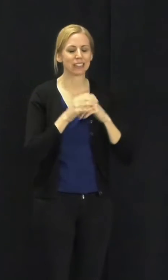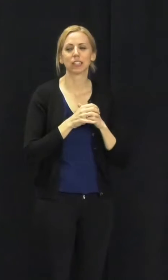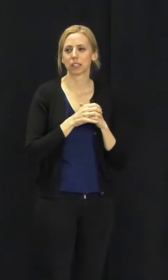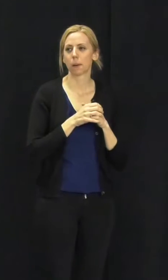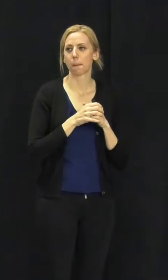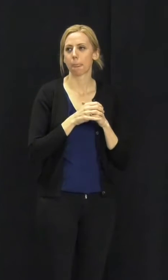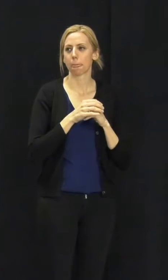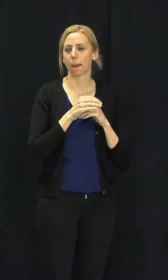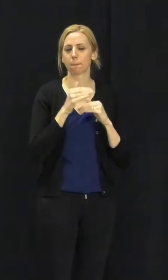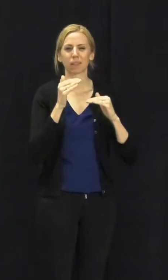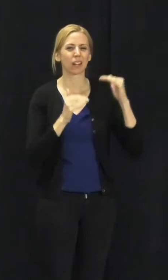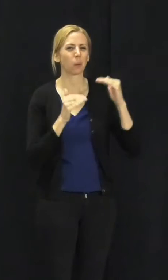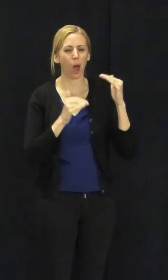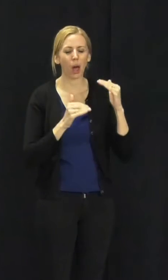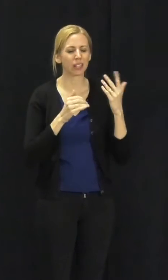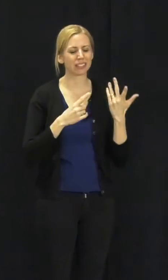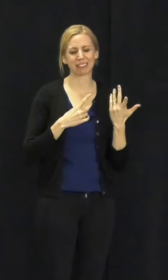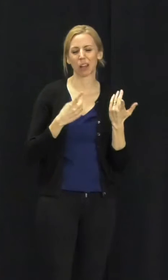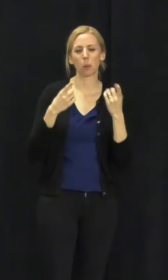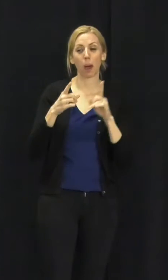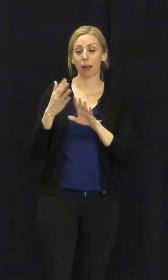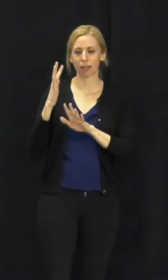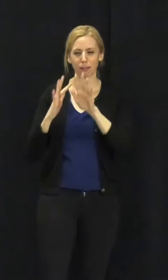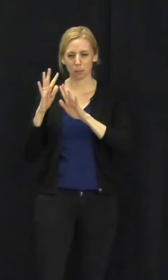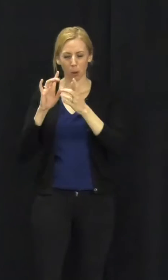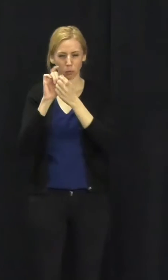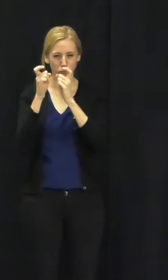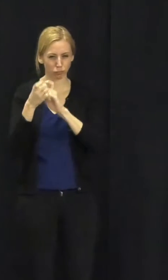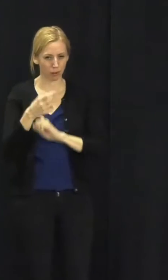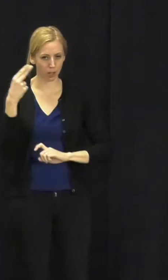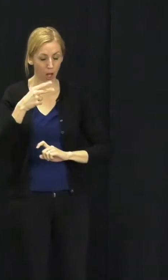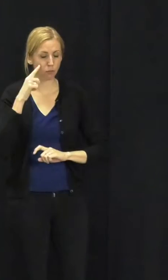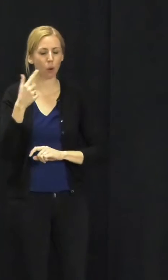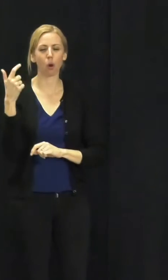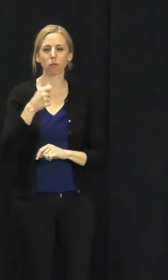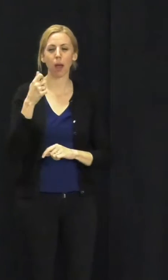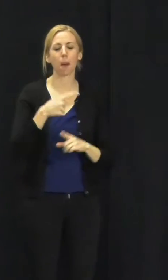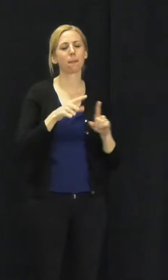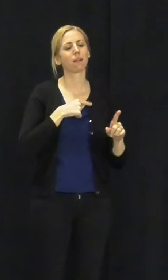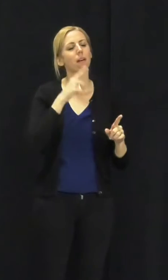fiscal year 17 had a budget, or has a budget, of